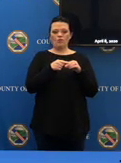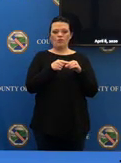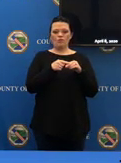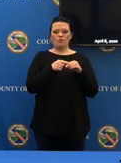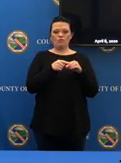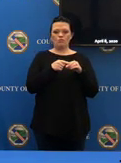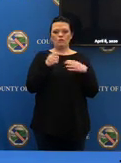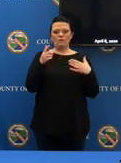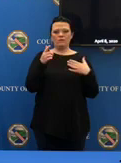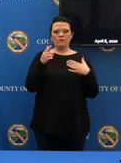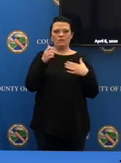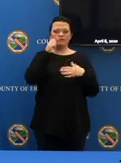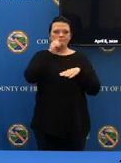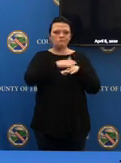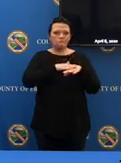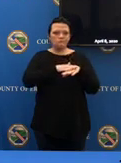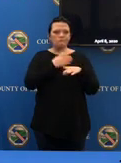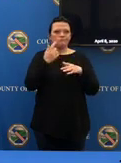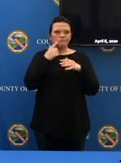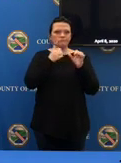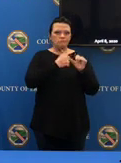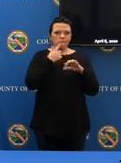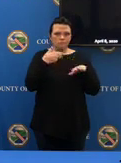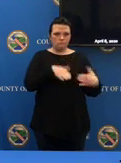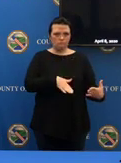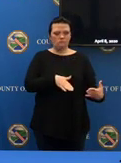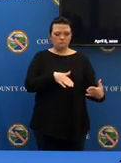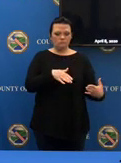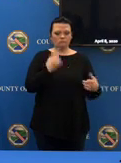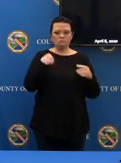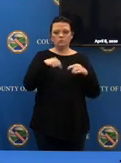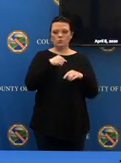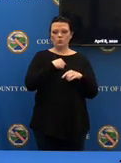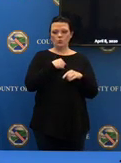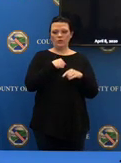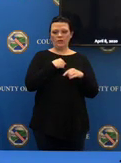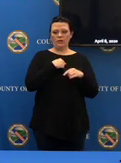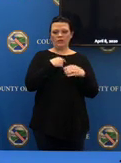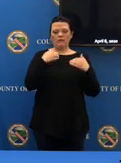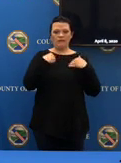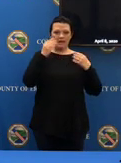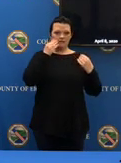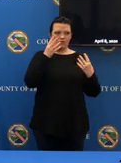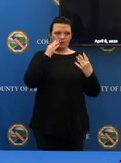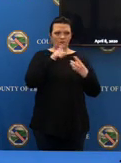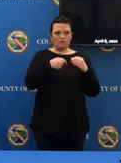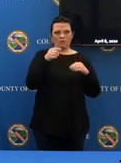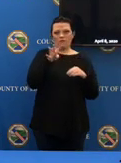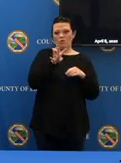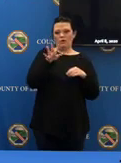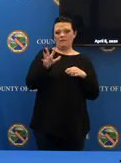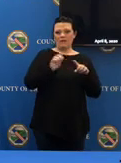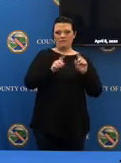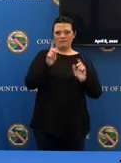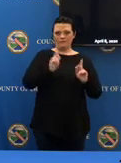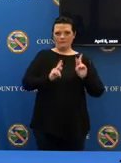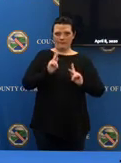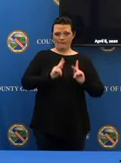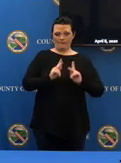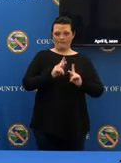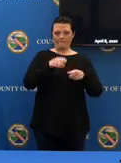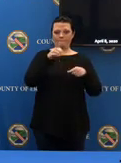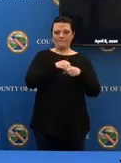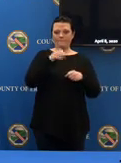the racial breakdown. So we were able to go in and get information on these 45 individuals. And in